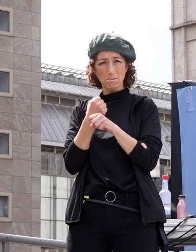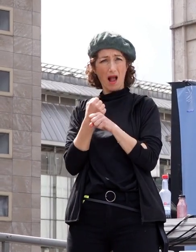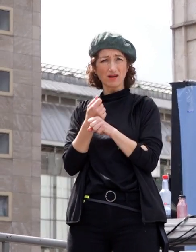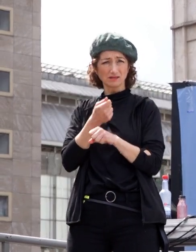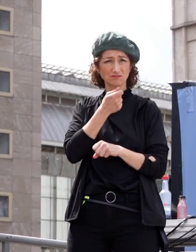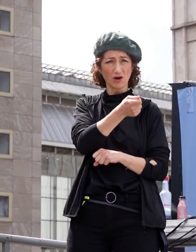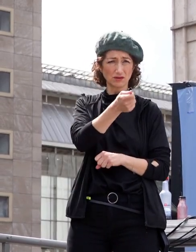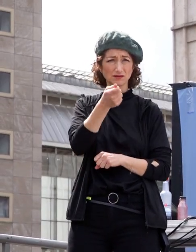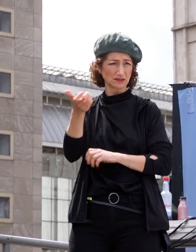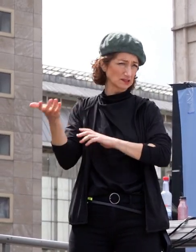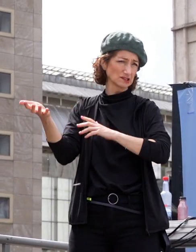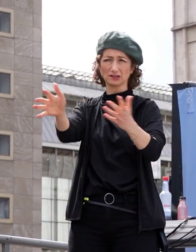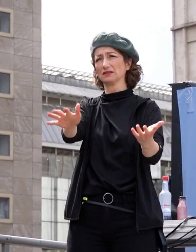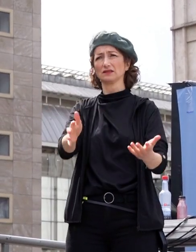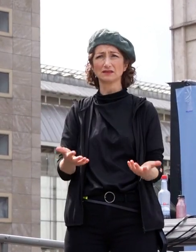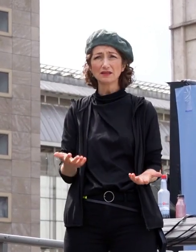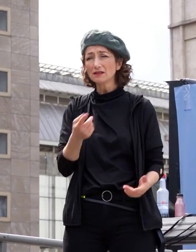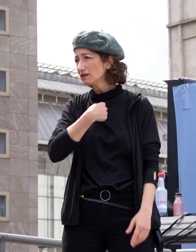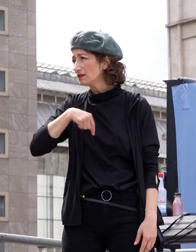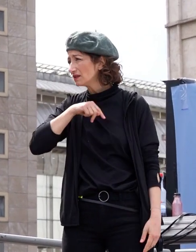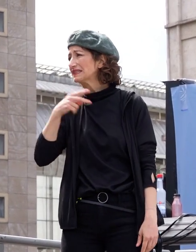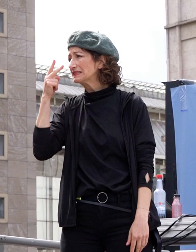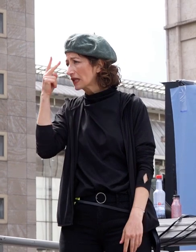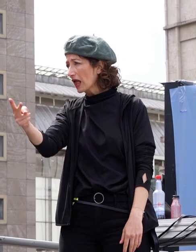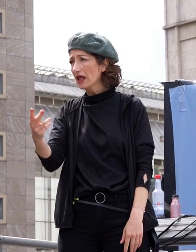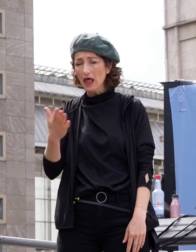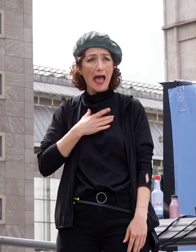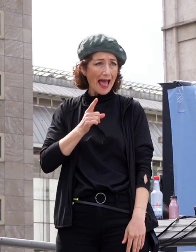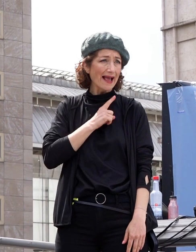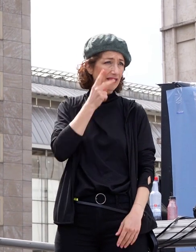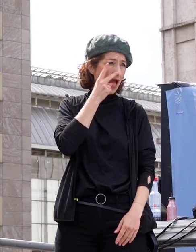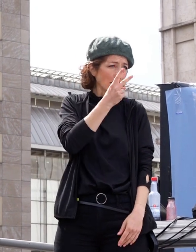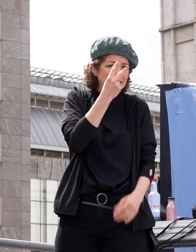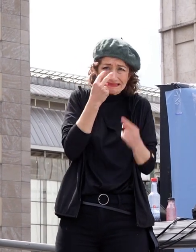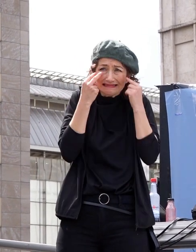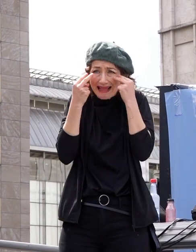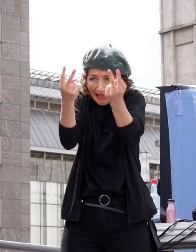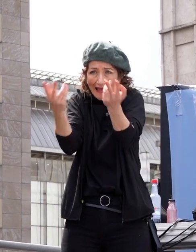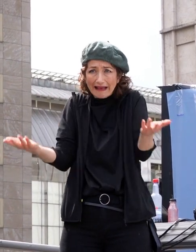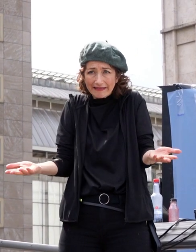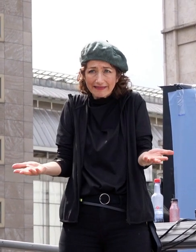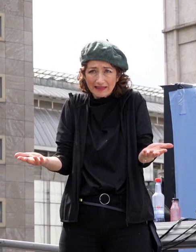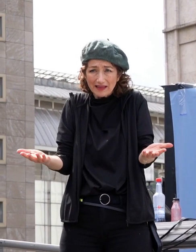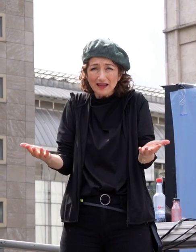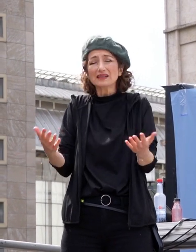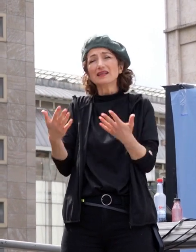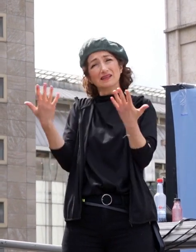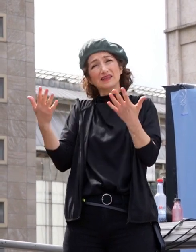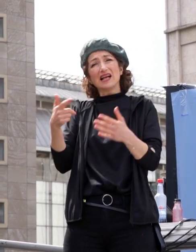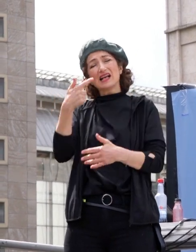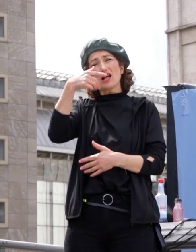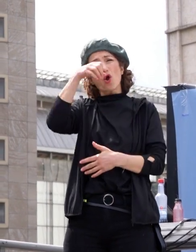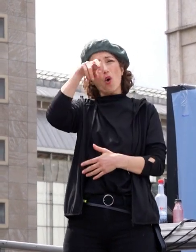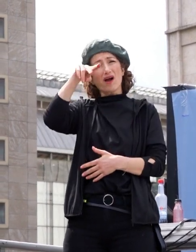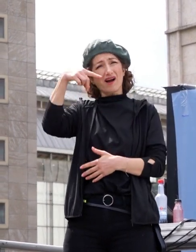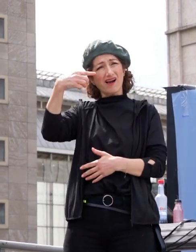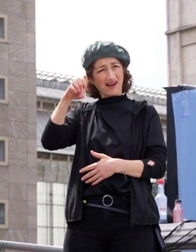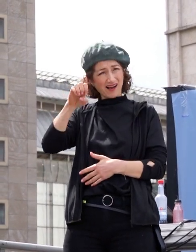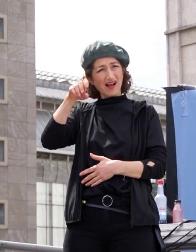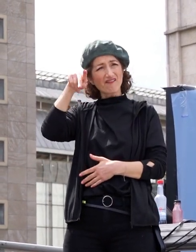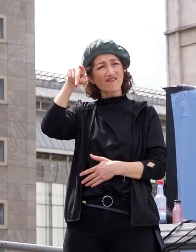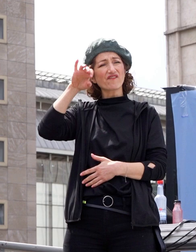We see it with our own eyes. The systems that killed George Floyd are